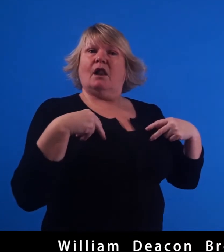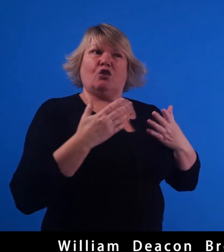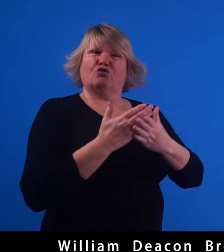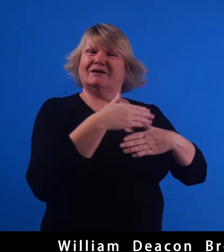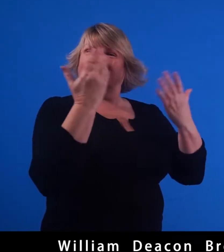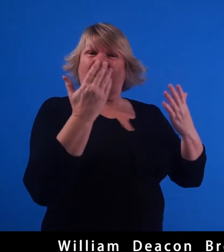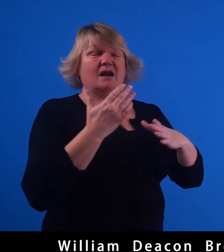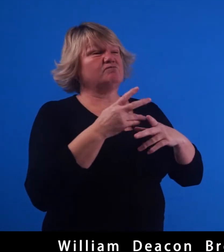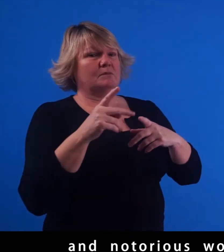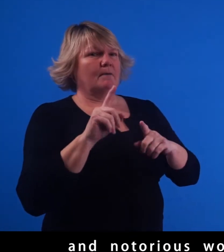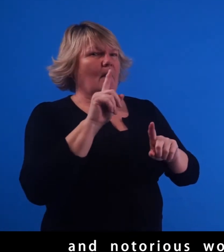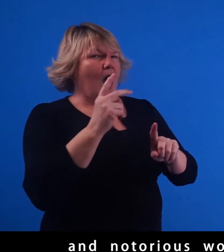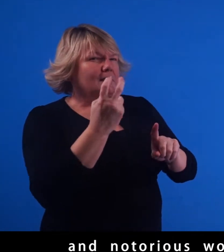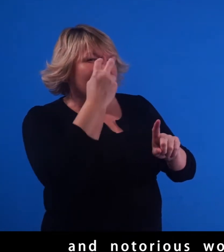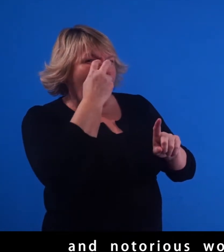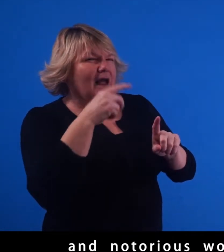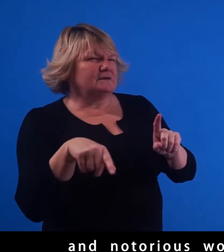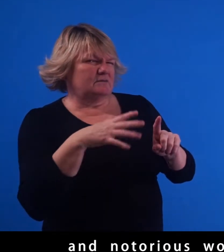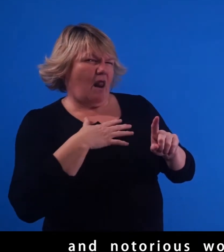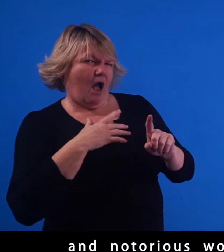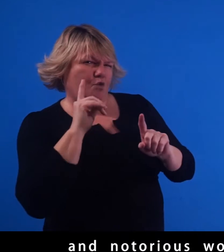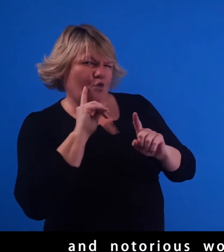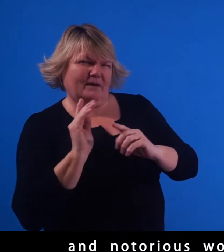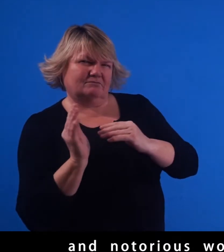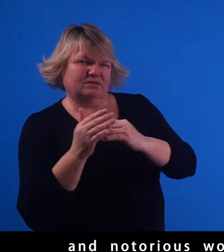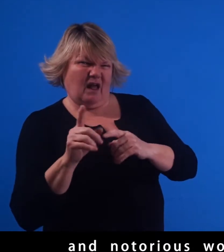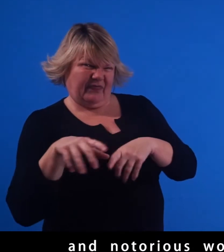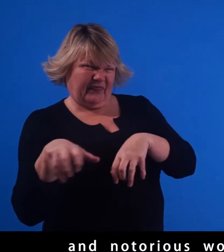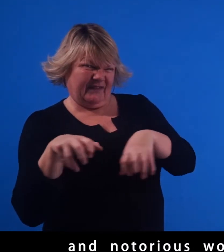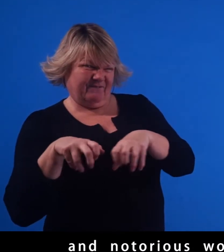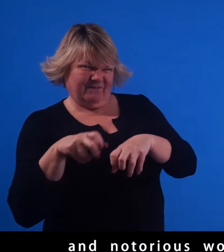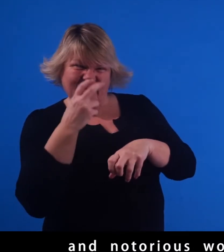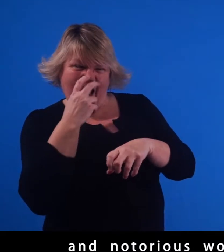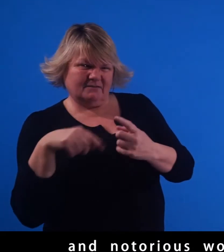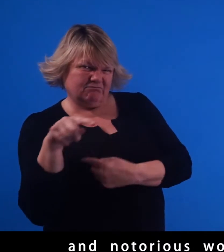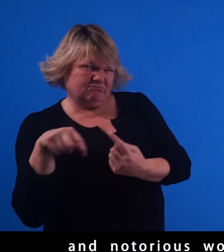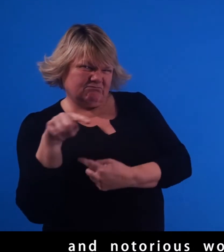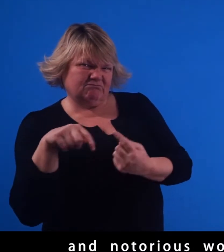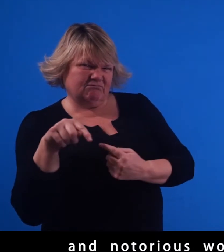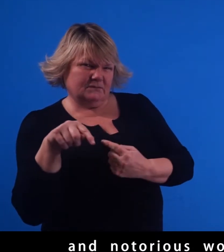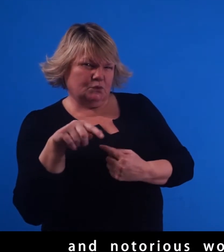day, and notorious womanising thief by night.